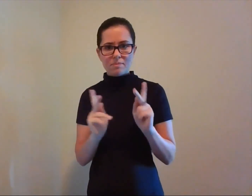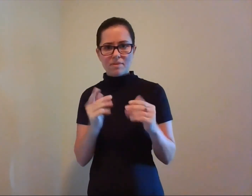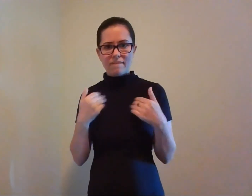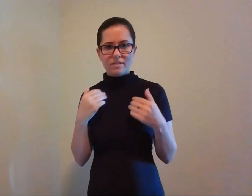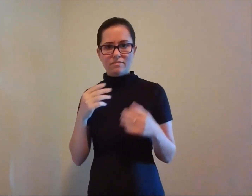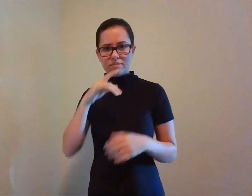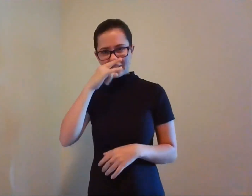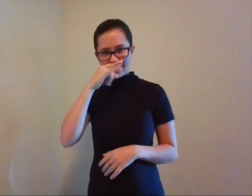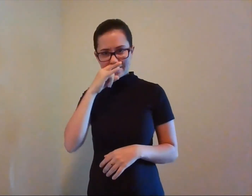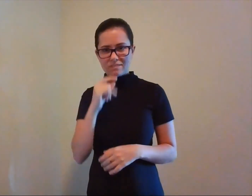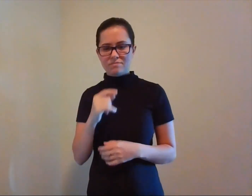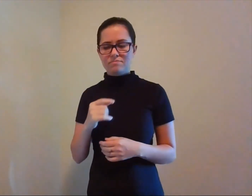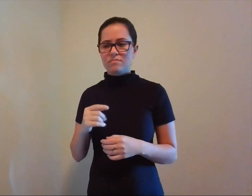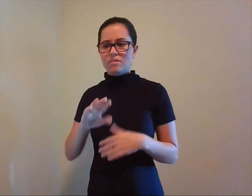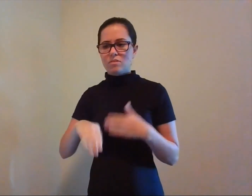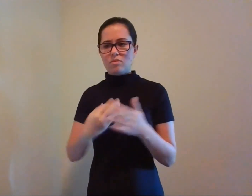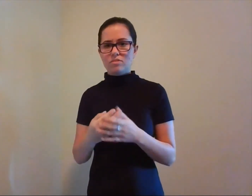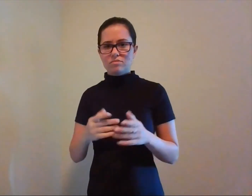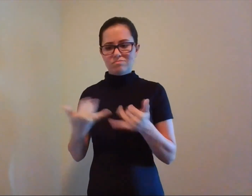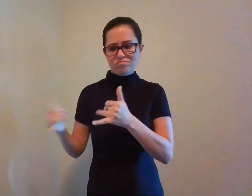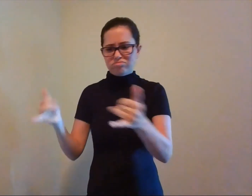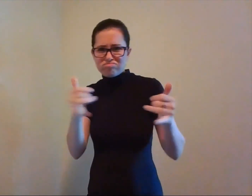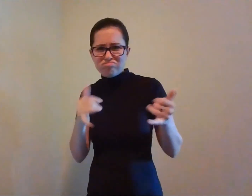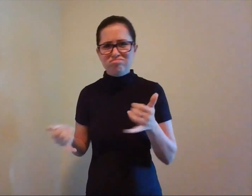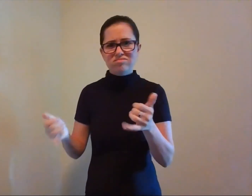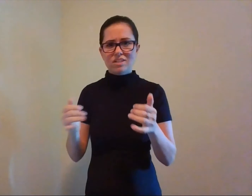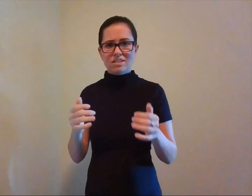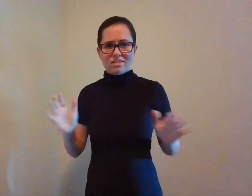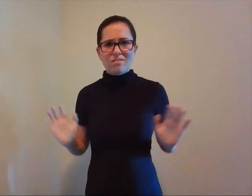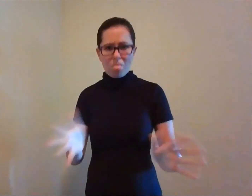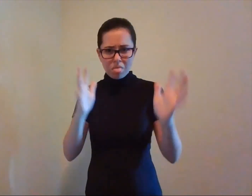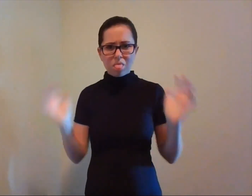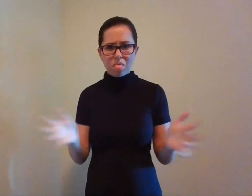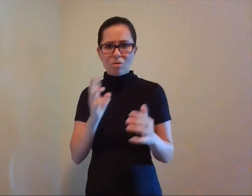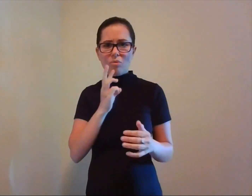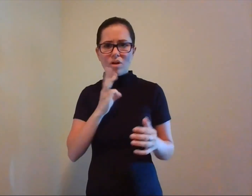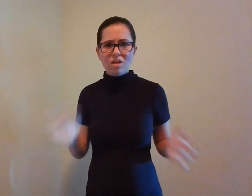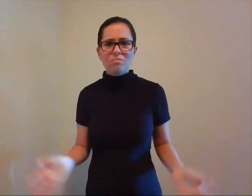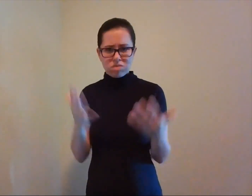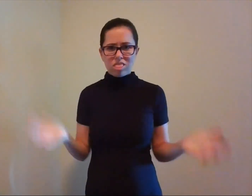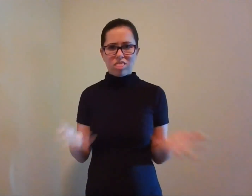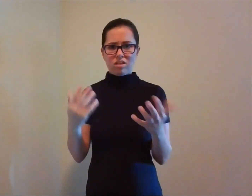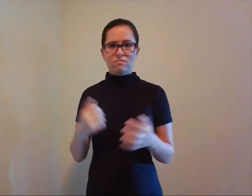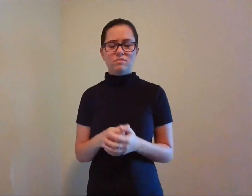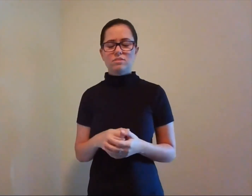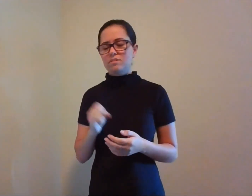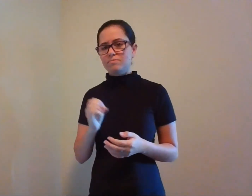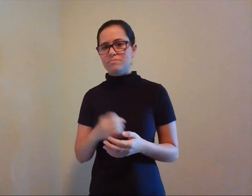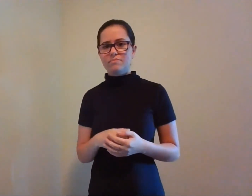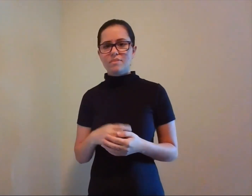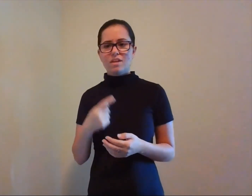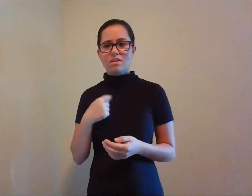pool. But it was too freaking filled. So anyway, I'm sitting there just despising children that they even exist.